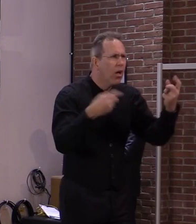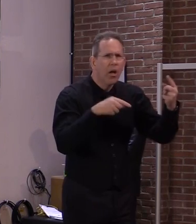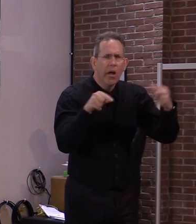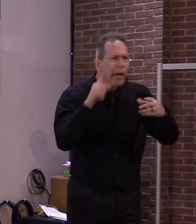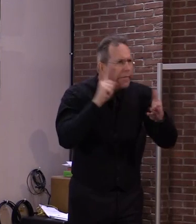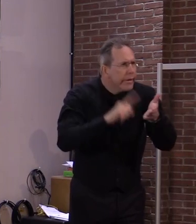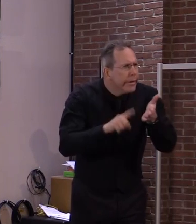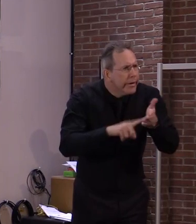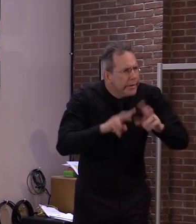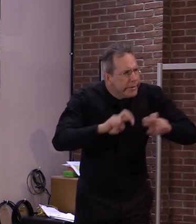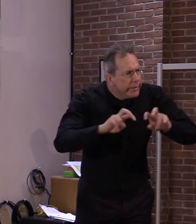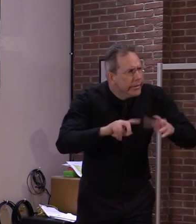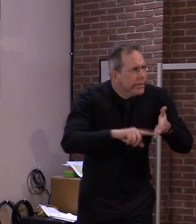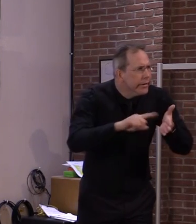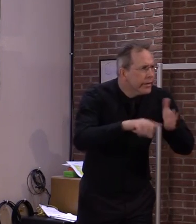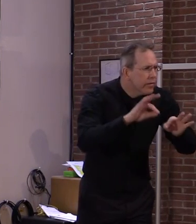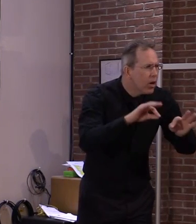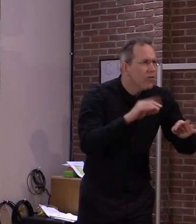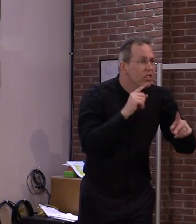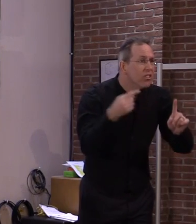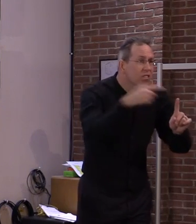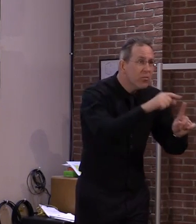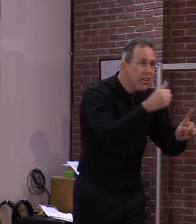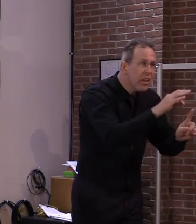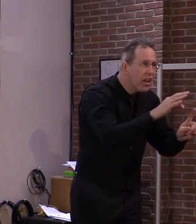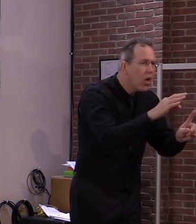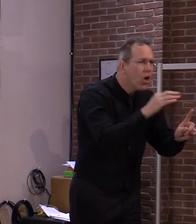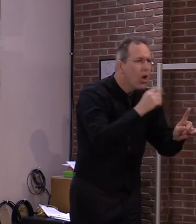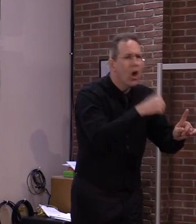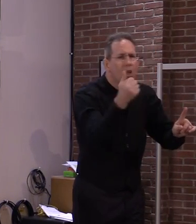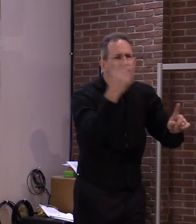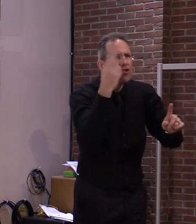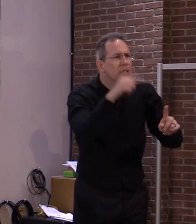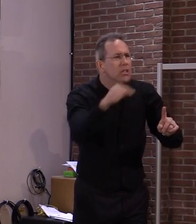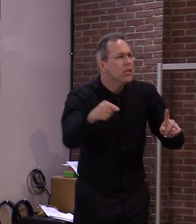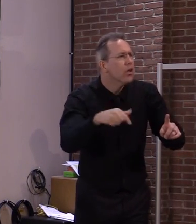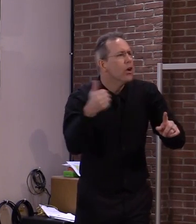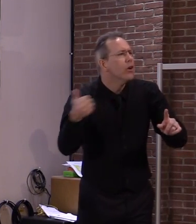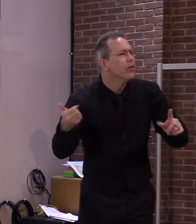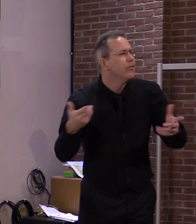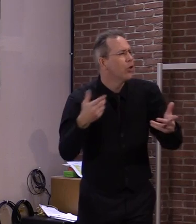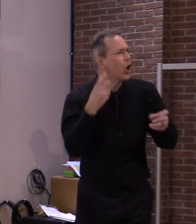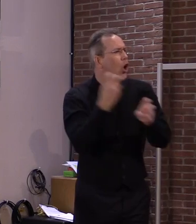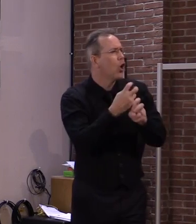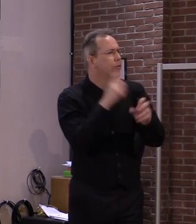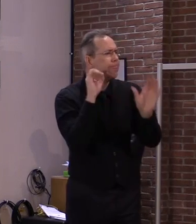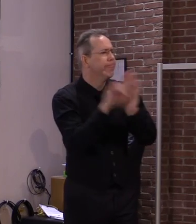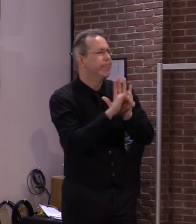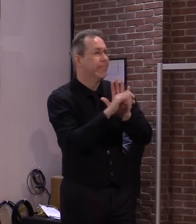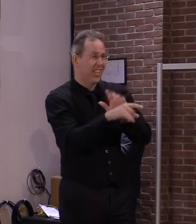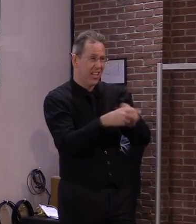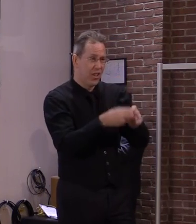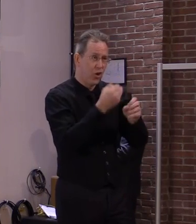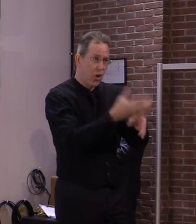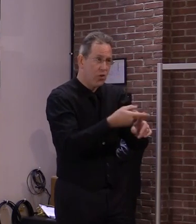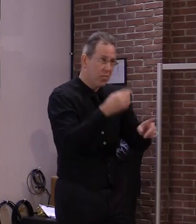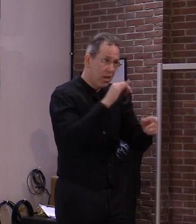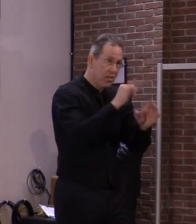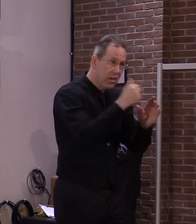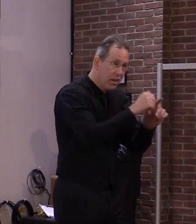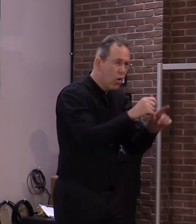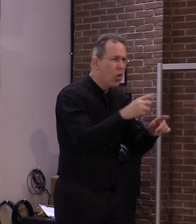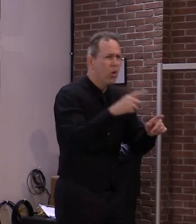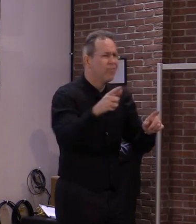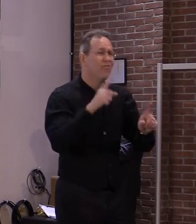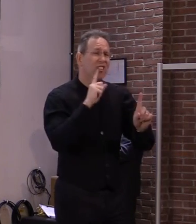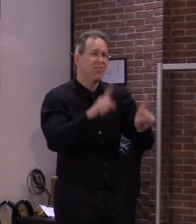So we do know that there is identity theft occurring on a regular basis, but identifying